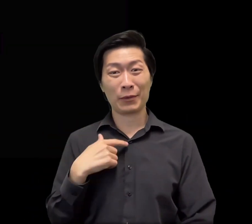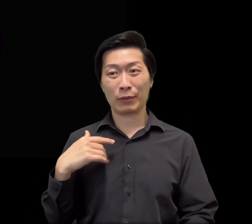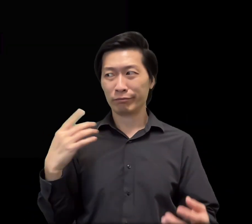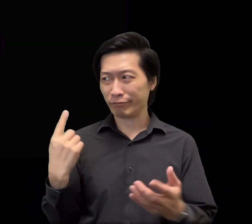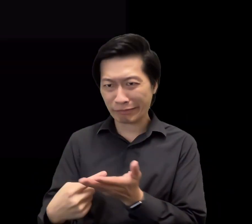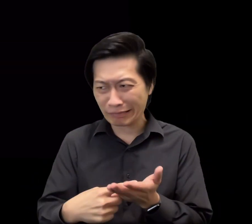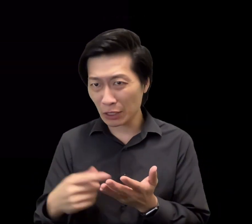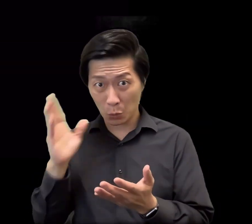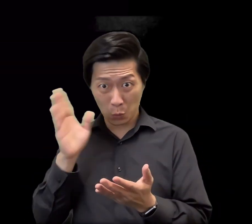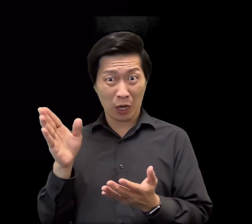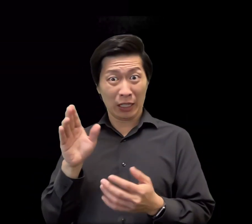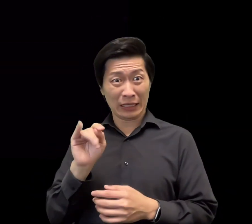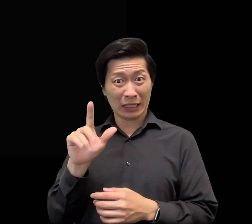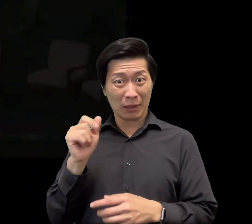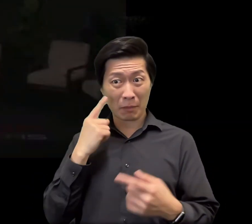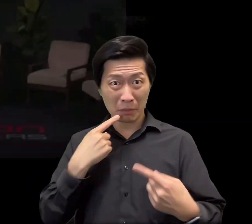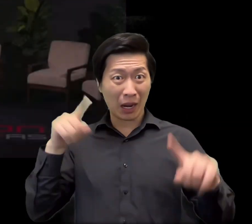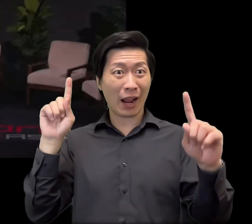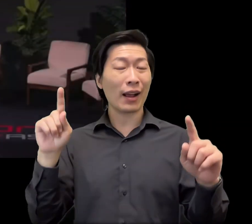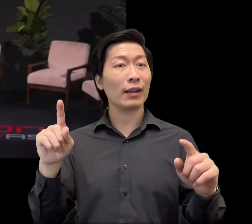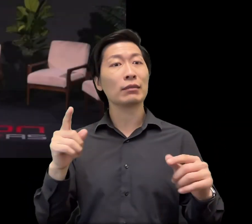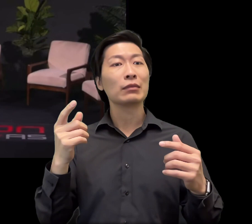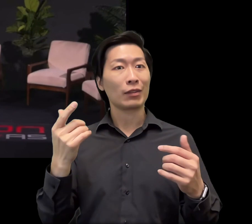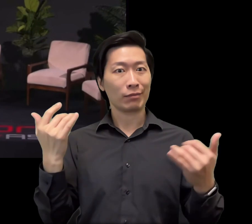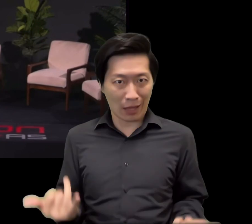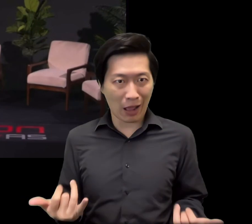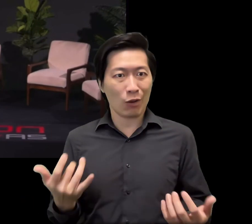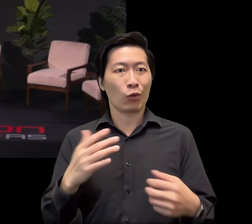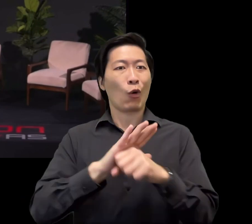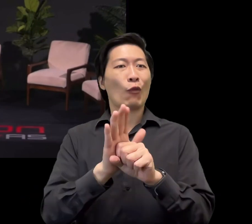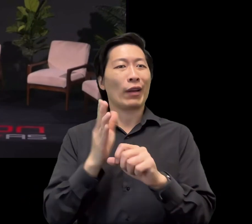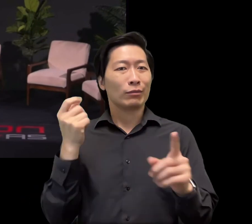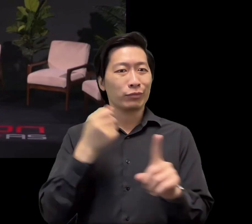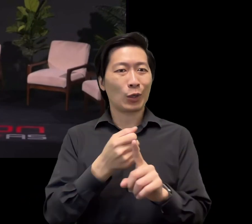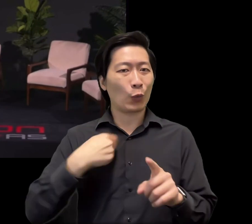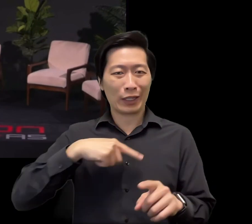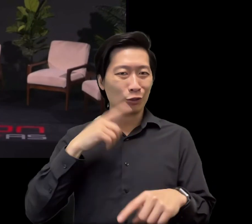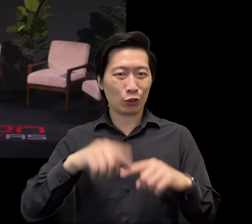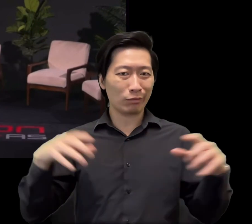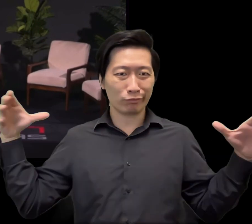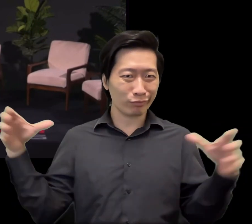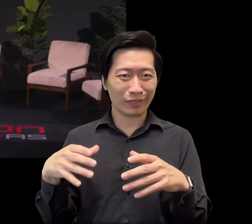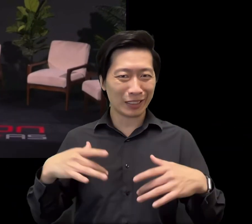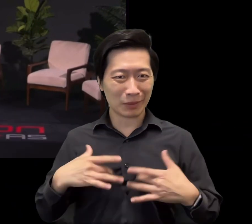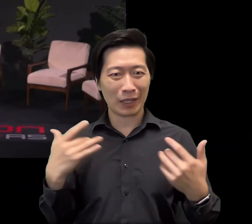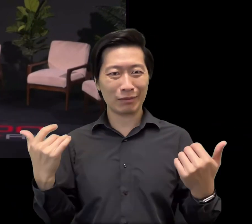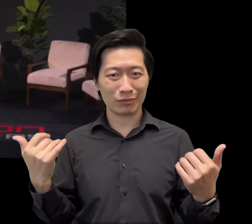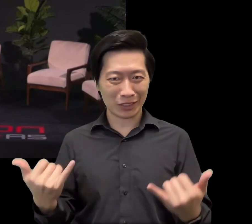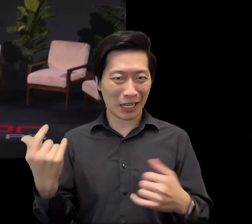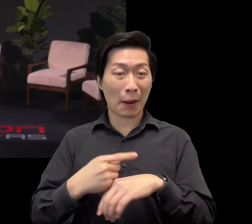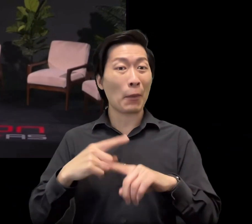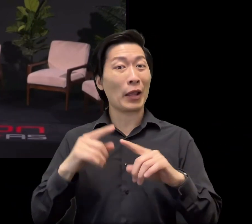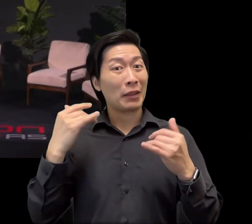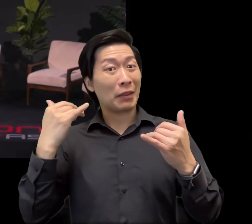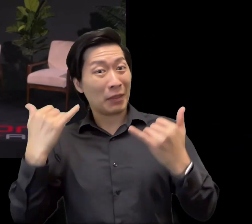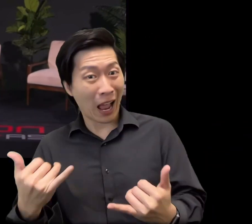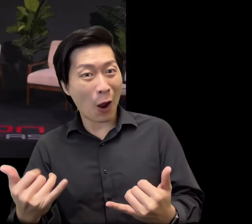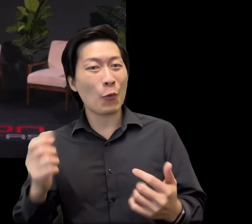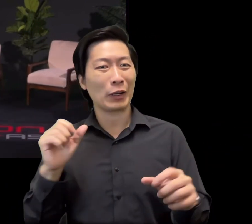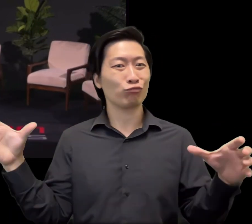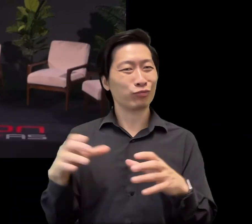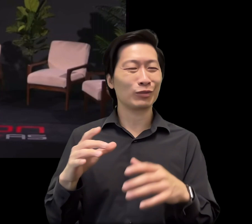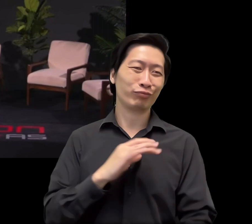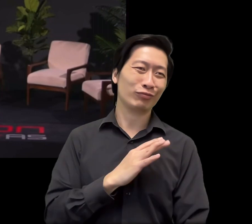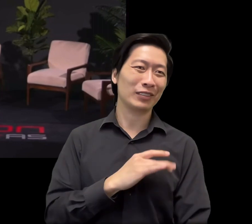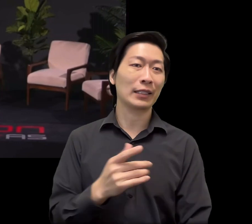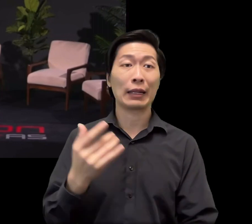Is Tesla gonna hit a trill?" Now we fast forward here, like COVID happened. I feel like we didn't all get to celebrate together, so that's why this is super awesome. And